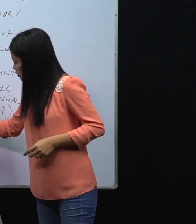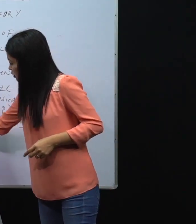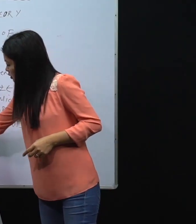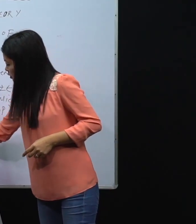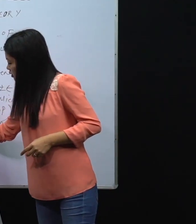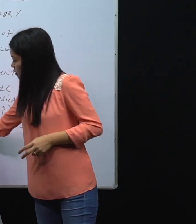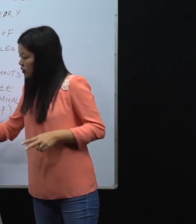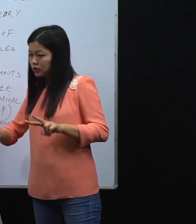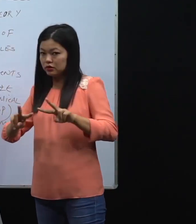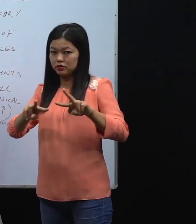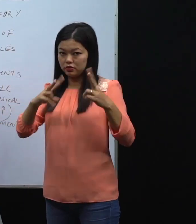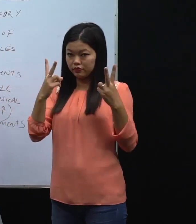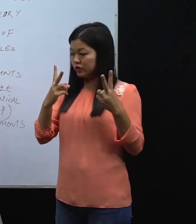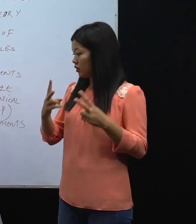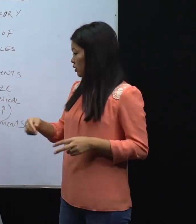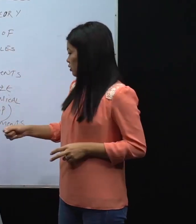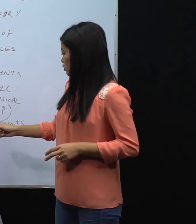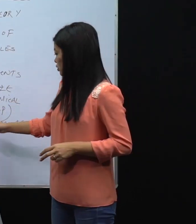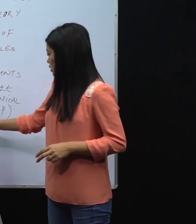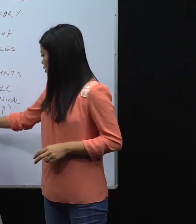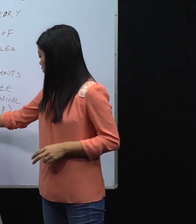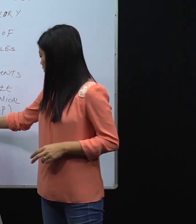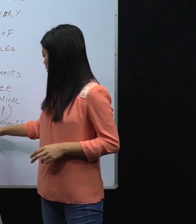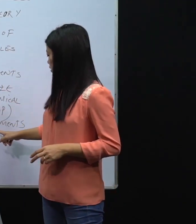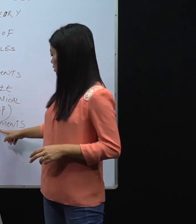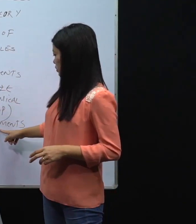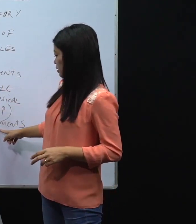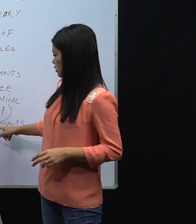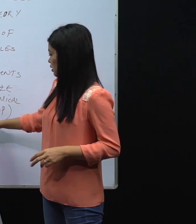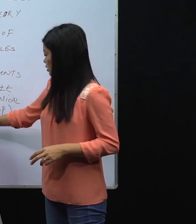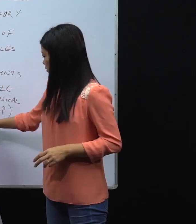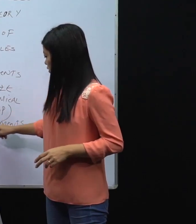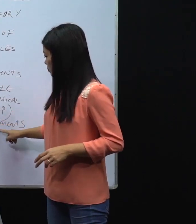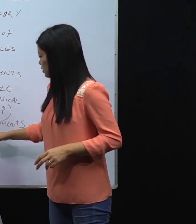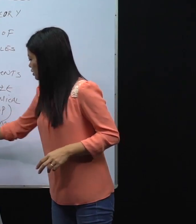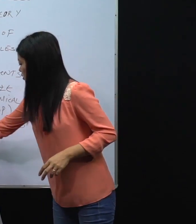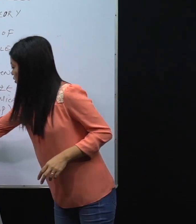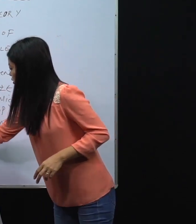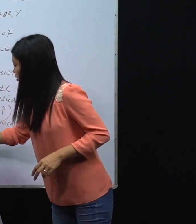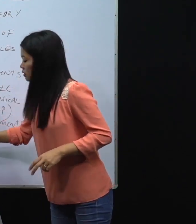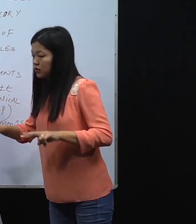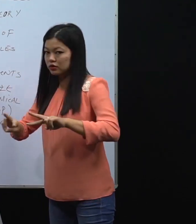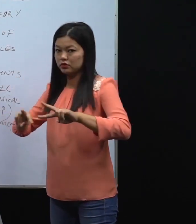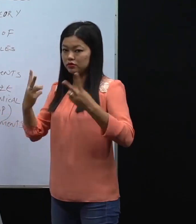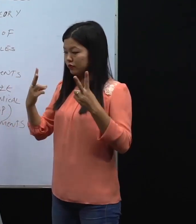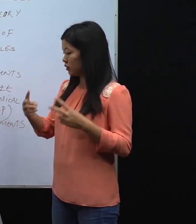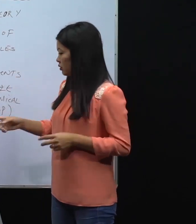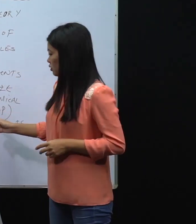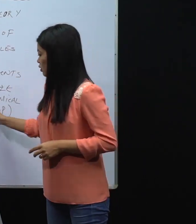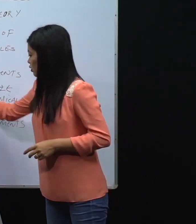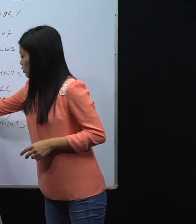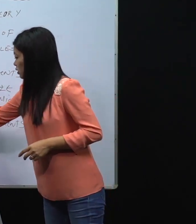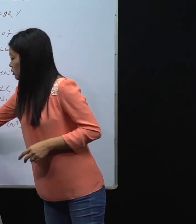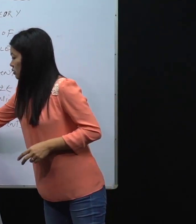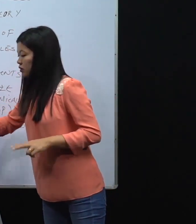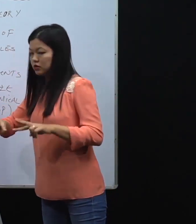we are you all clear with the first three postulates? Now we have another three postulates. Okay, all together